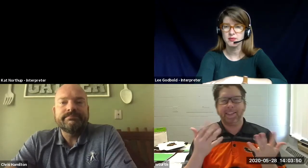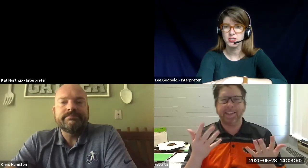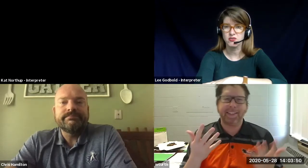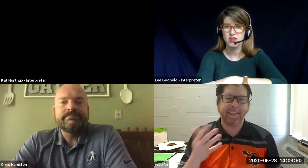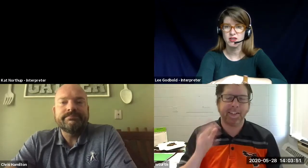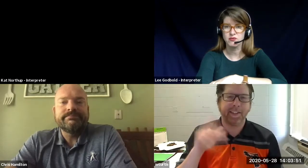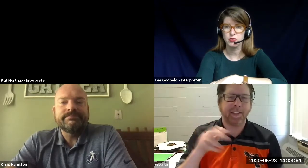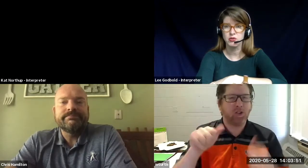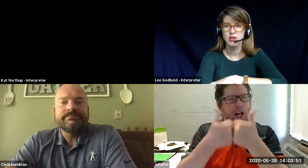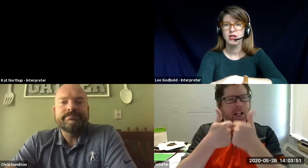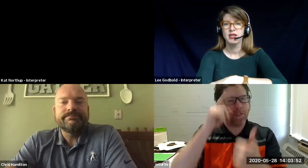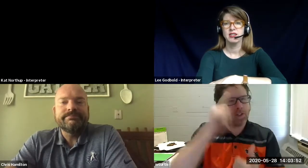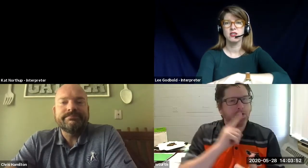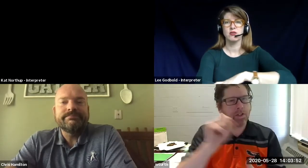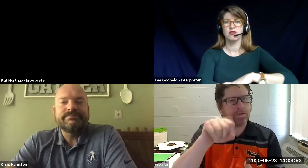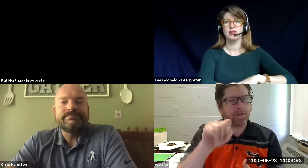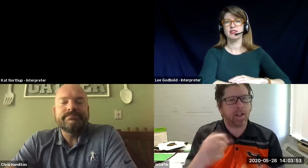parents are not comfortable. And so it's a